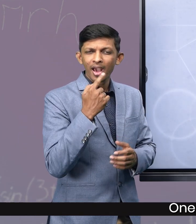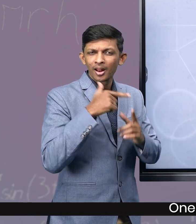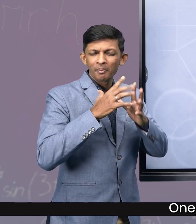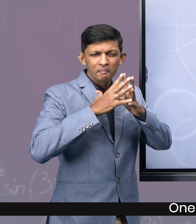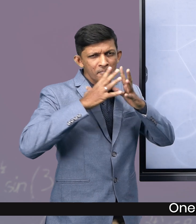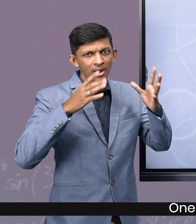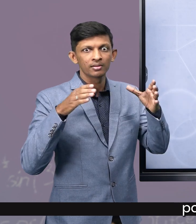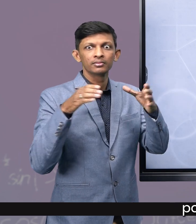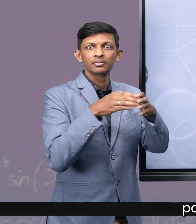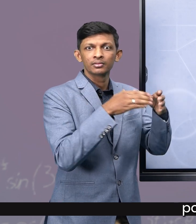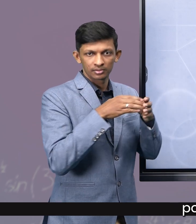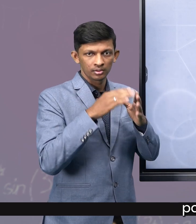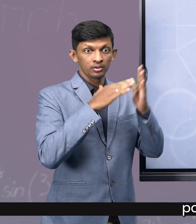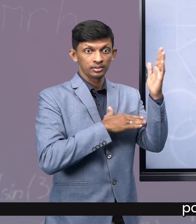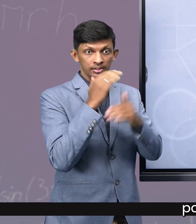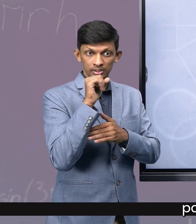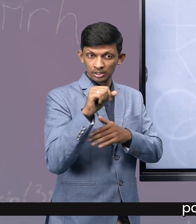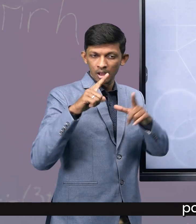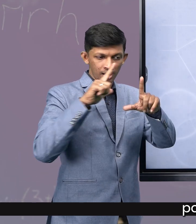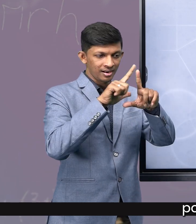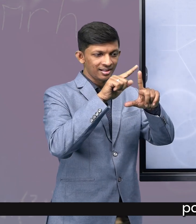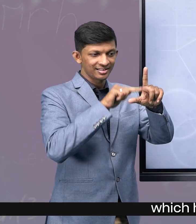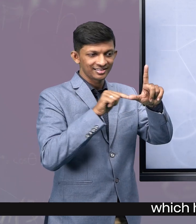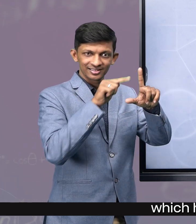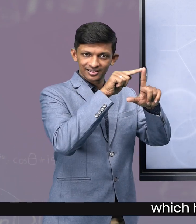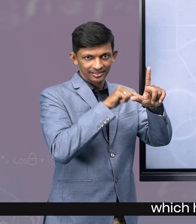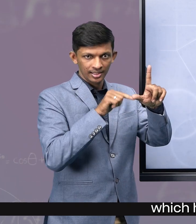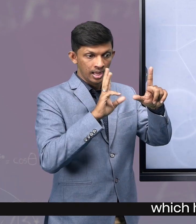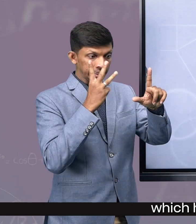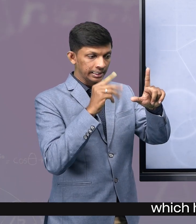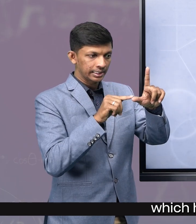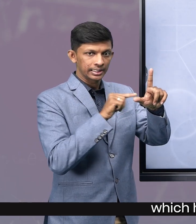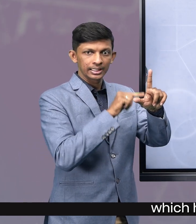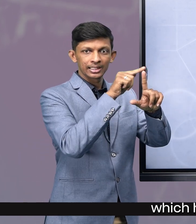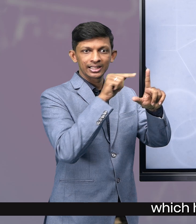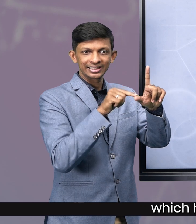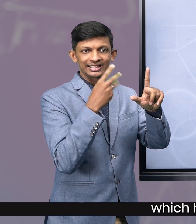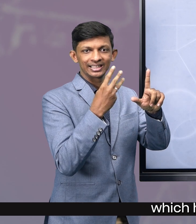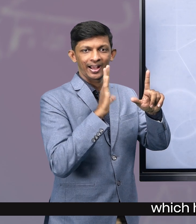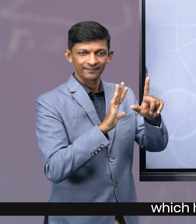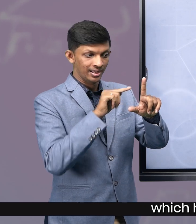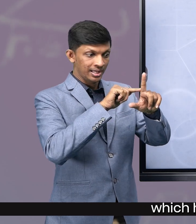One of the most common polygons is a triangle, which has 3 sides and 3 angles.